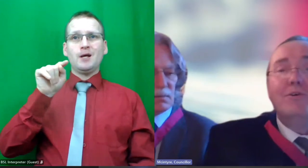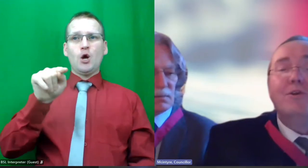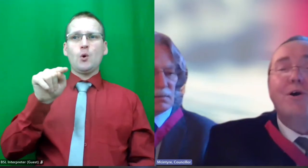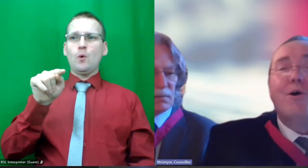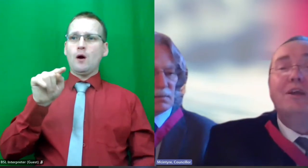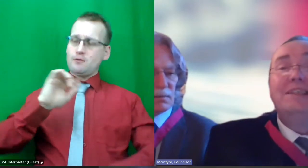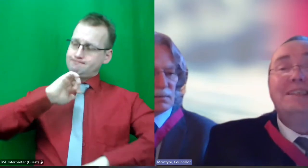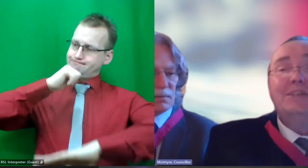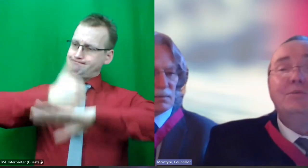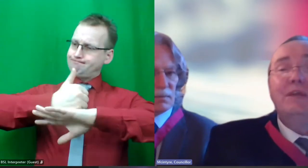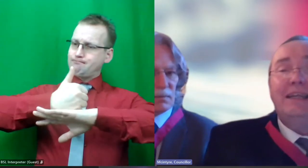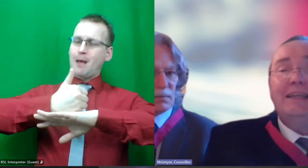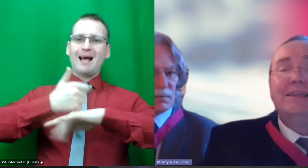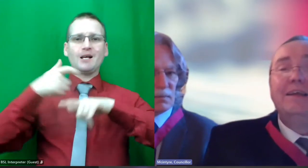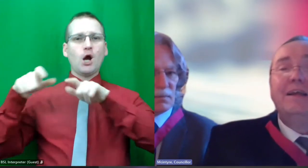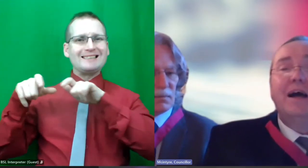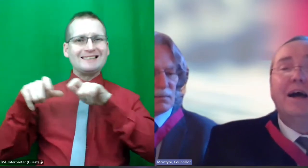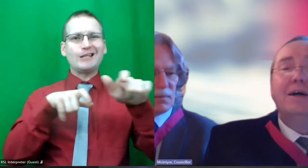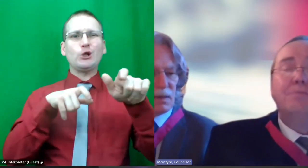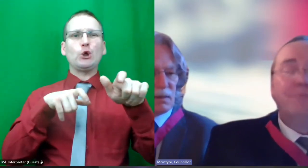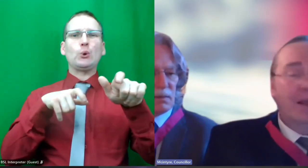embarking on or continuing in.